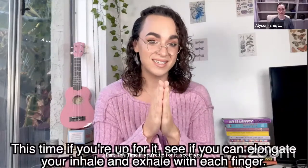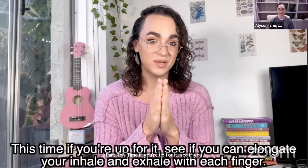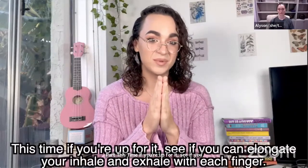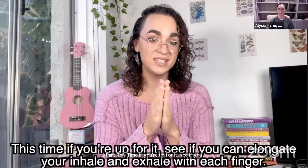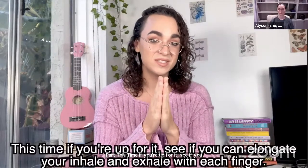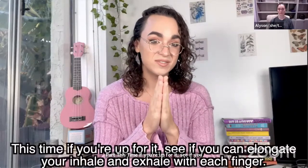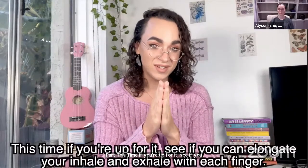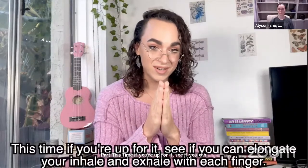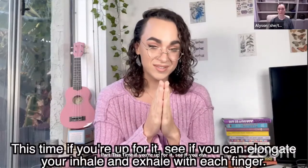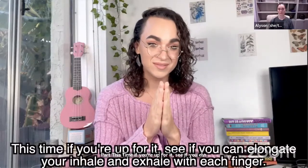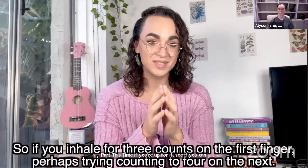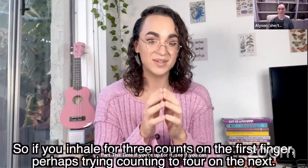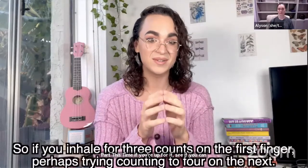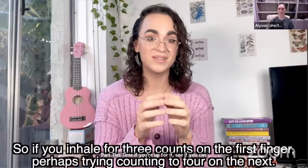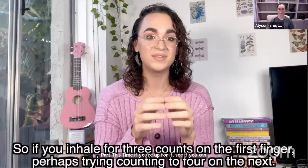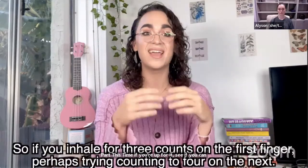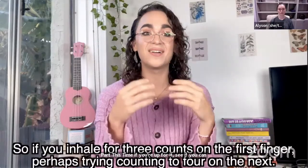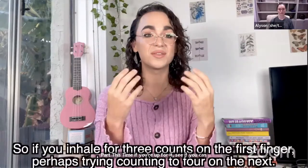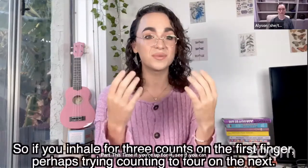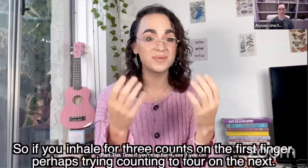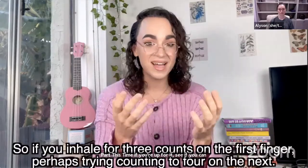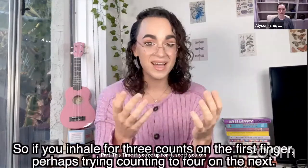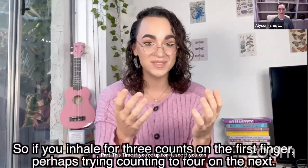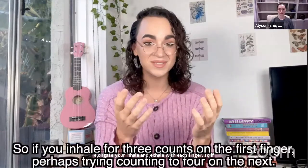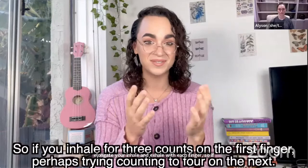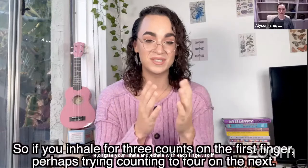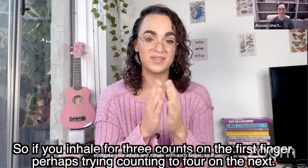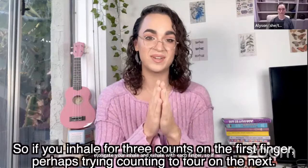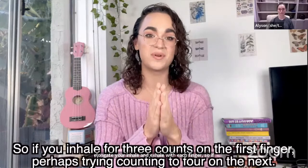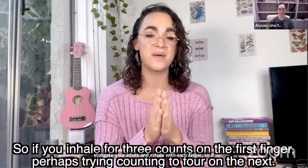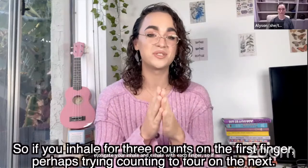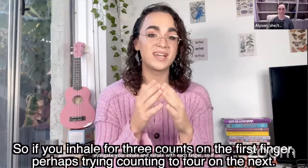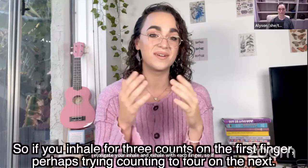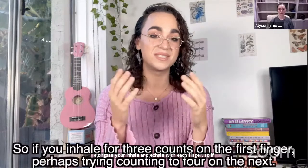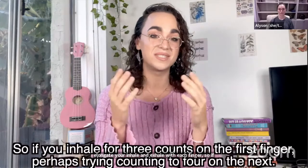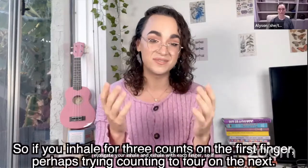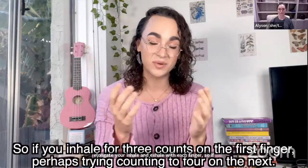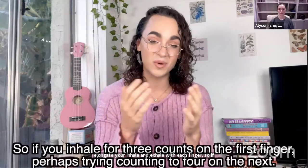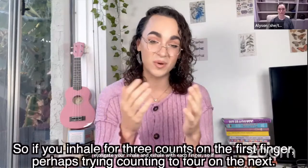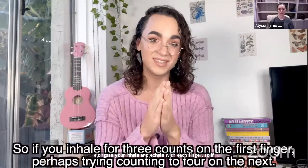and exhale with each finger. So if you inhale for three counts on the first finger, perhaps